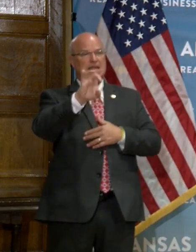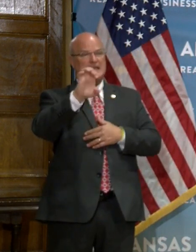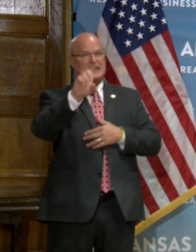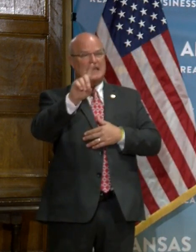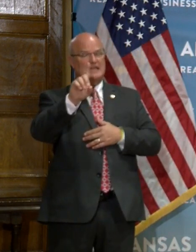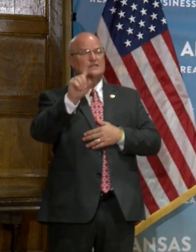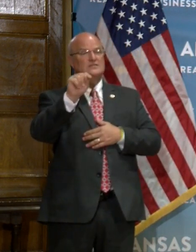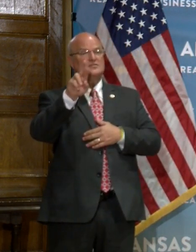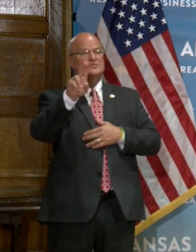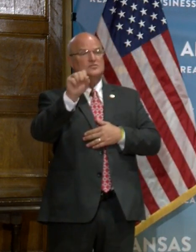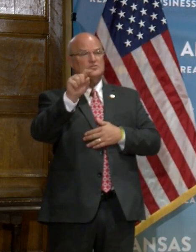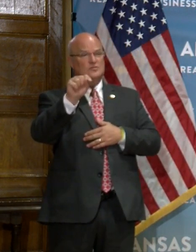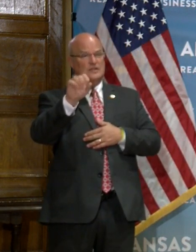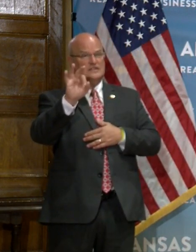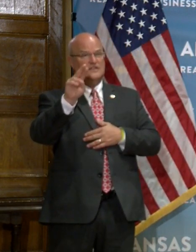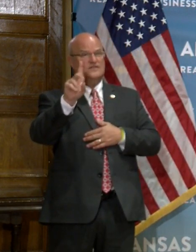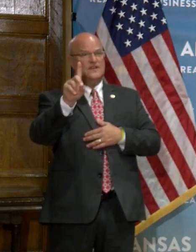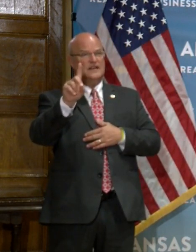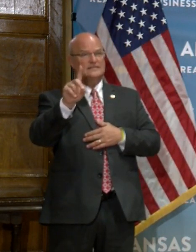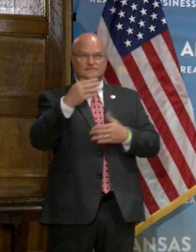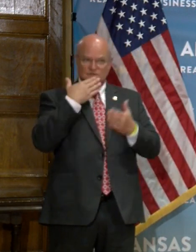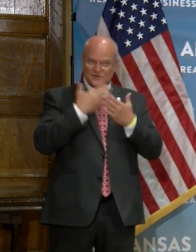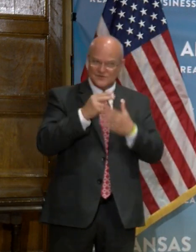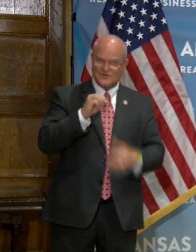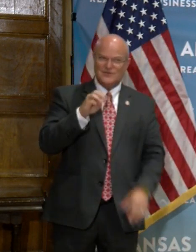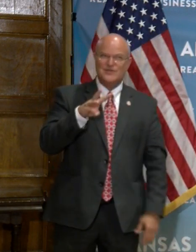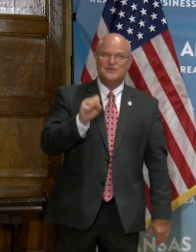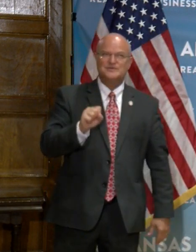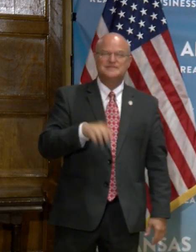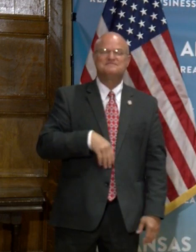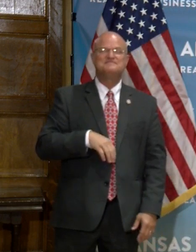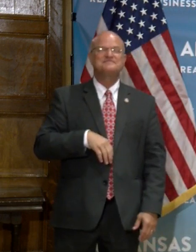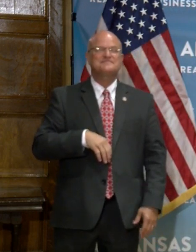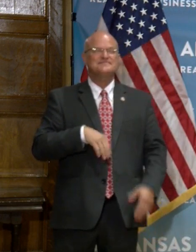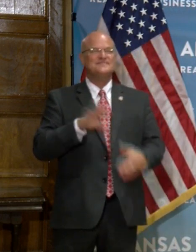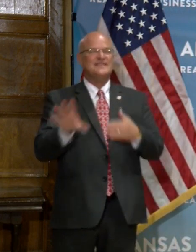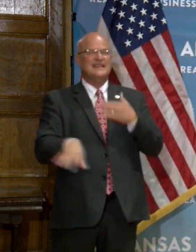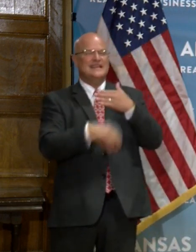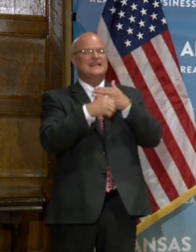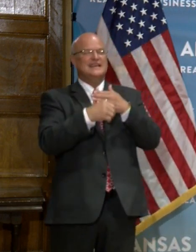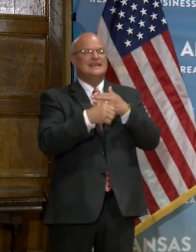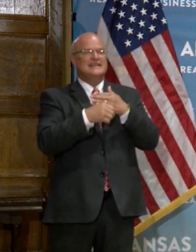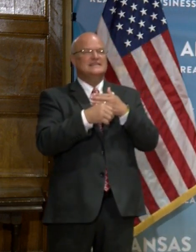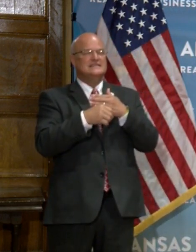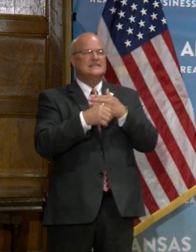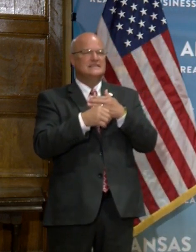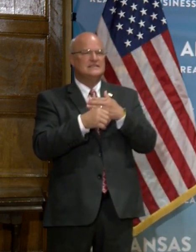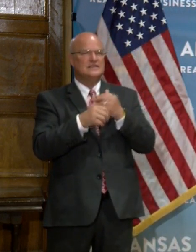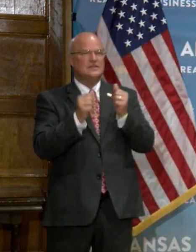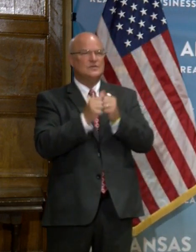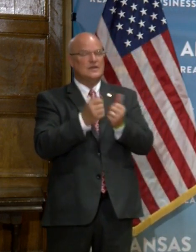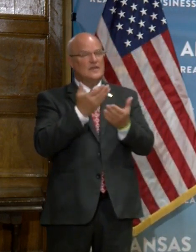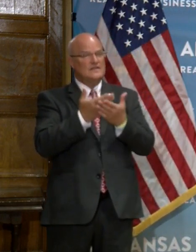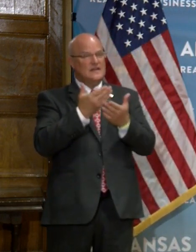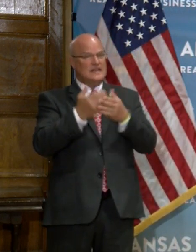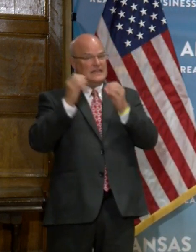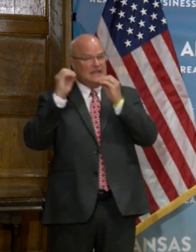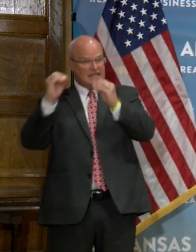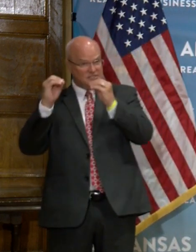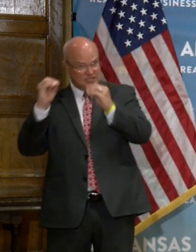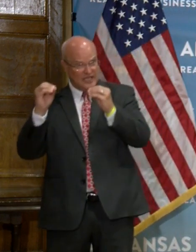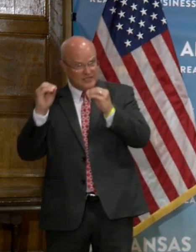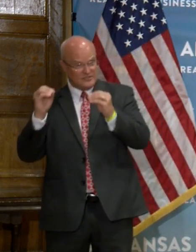Fund. This is good news for us. In addition to funding